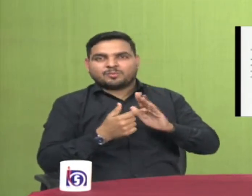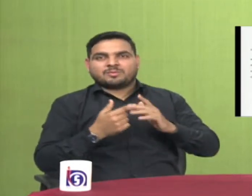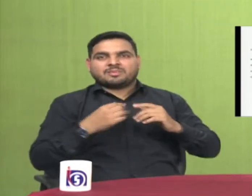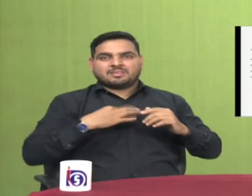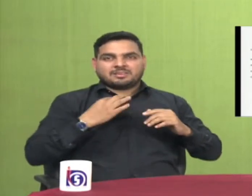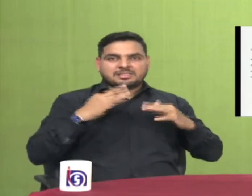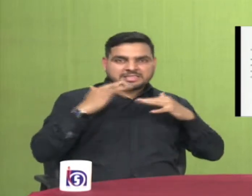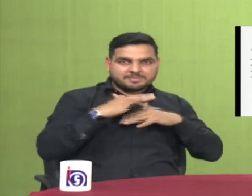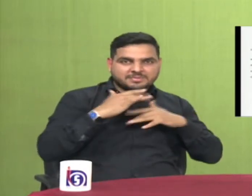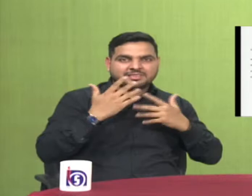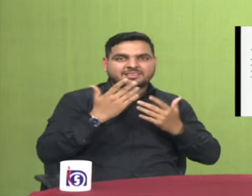behaviors